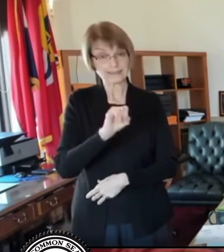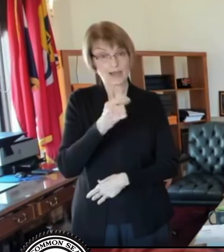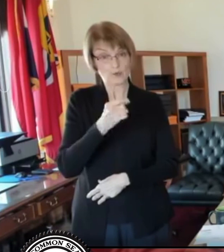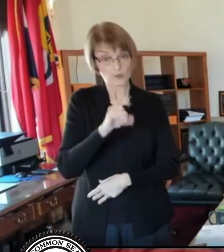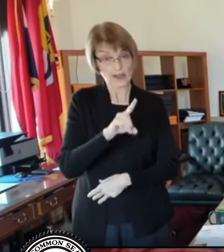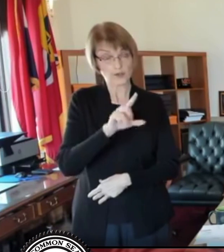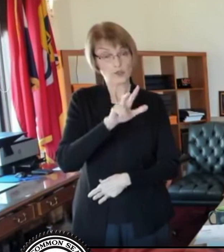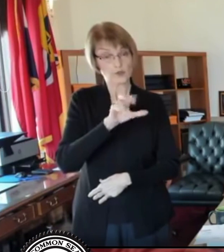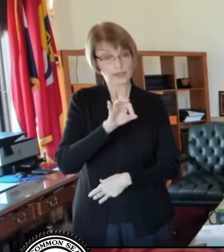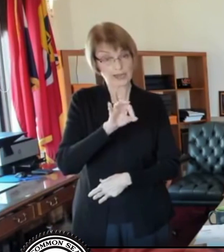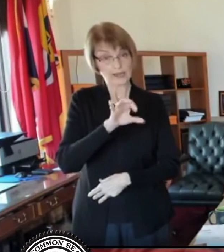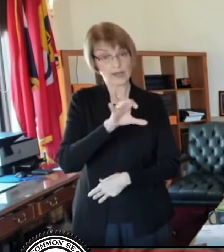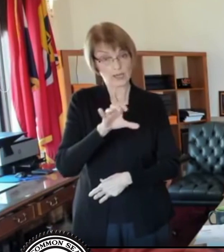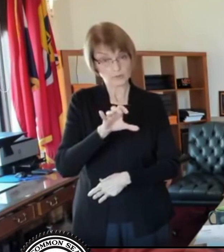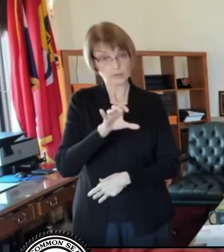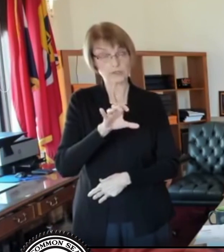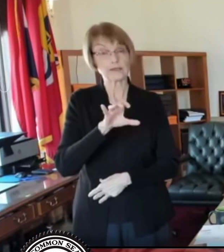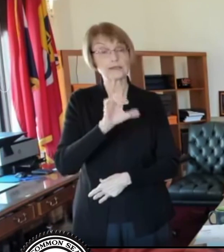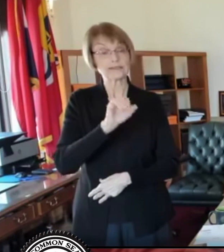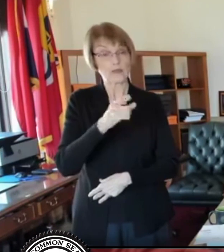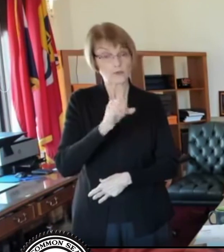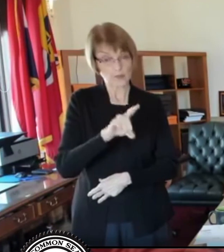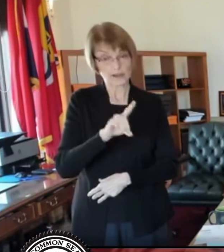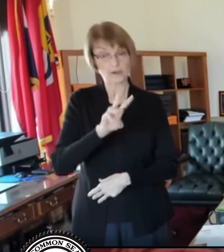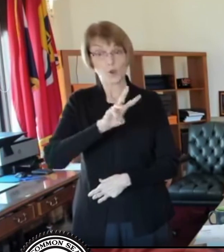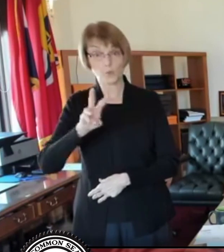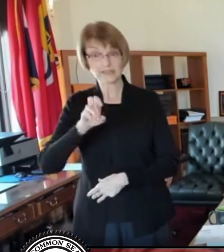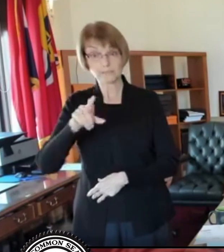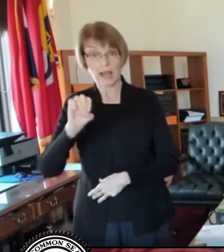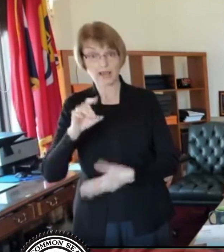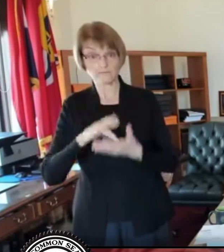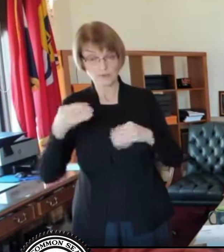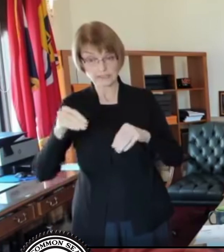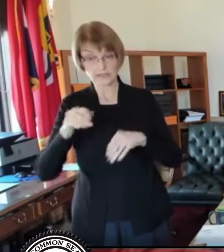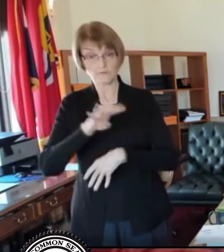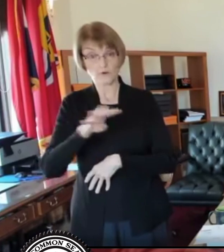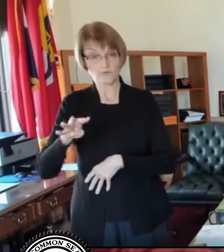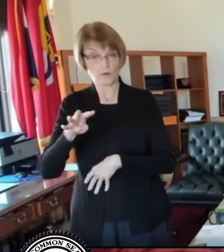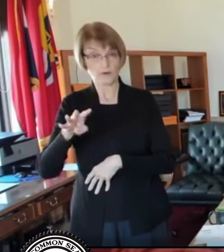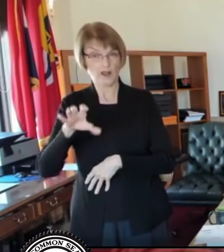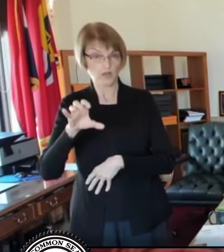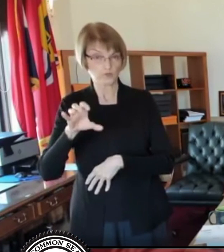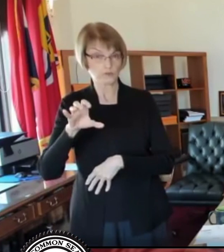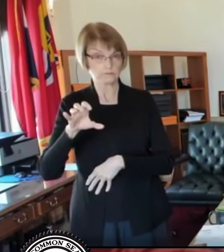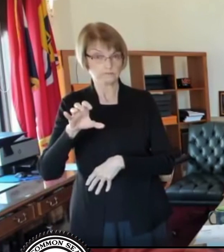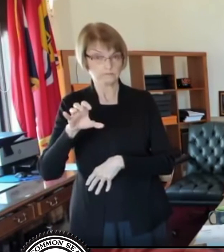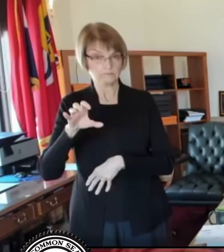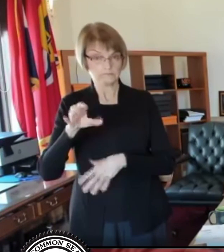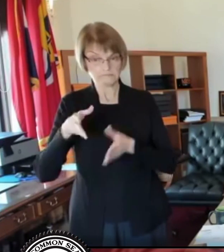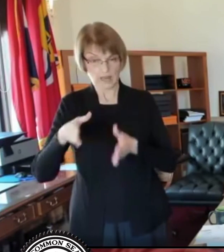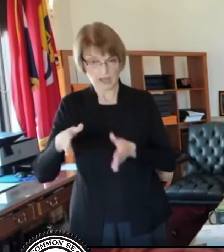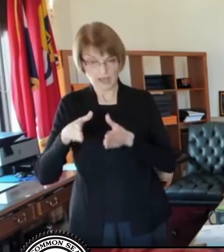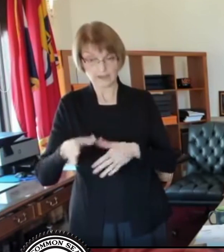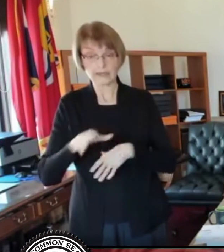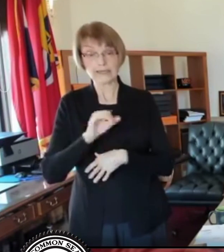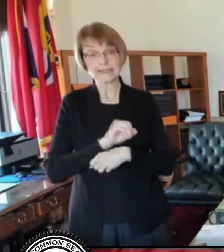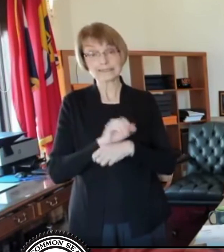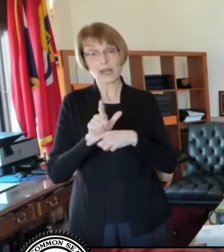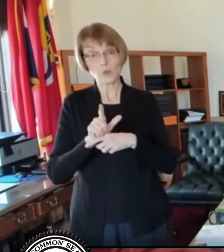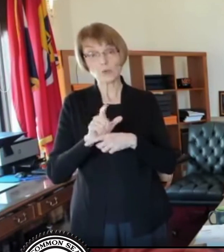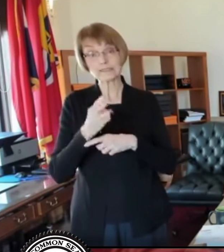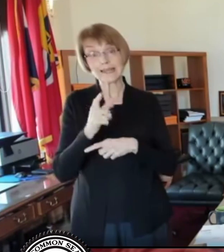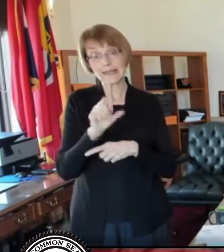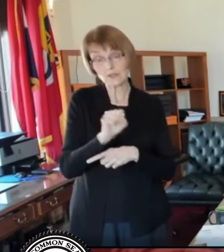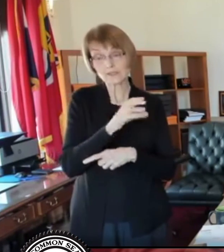3900 South Grand. The other is West Pine, which is 4400 block of West Pine. St. Louis Hills Pharmacy